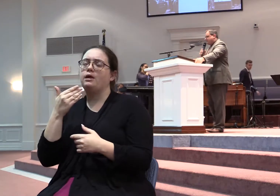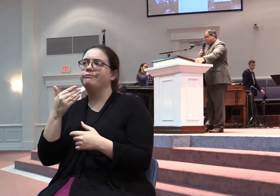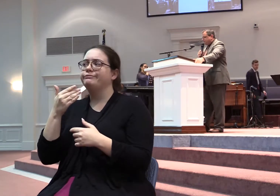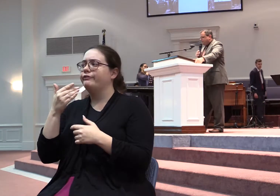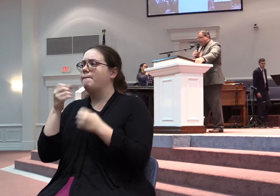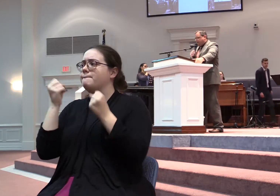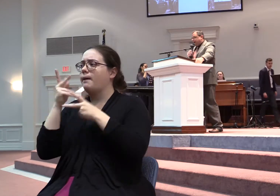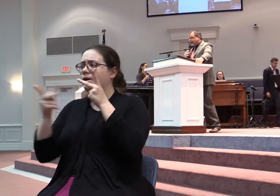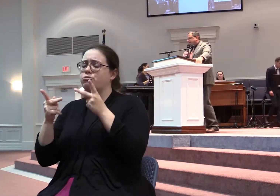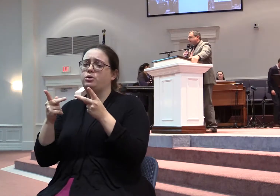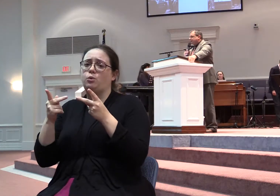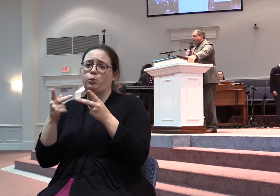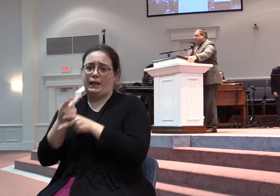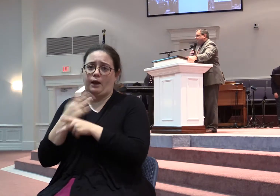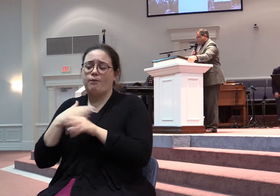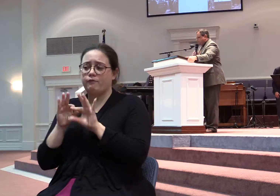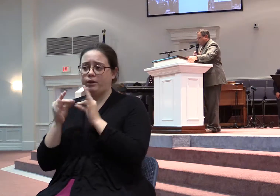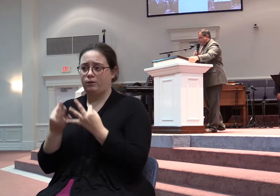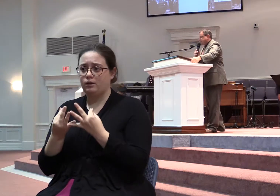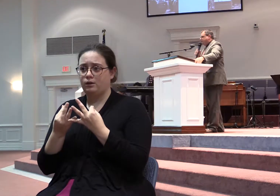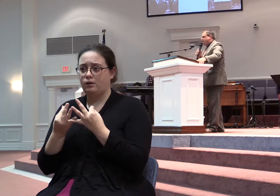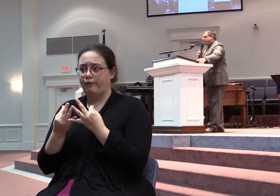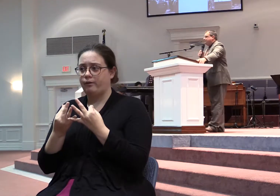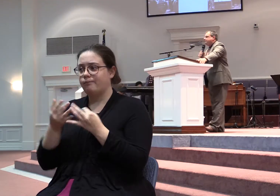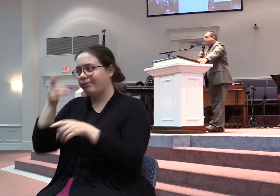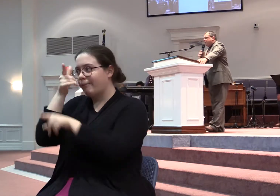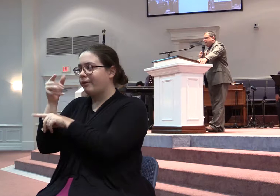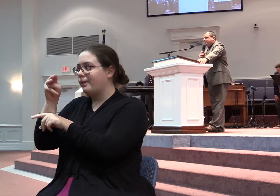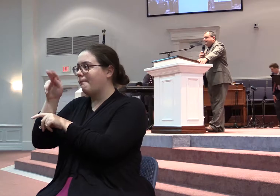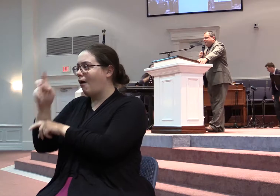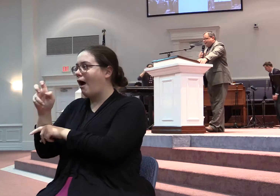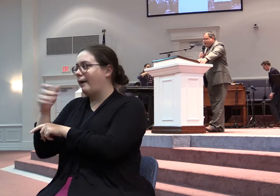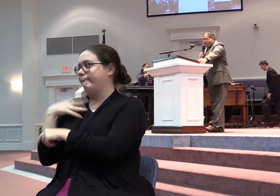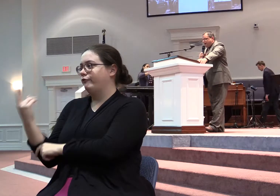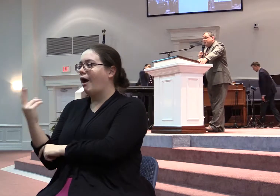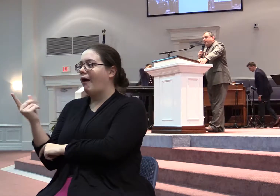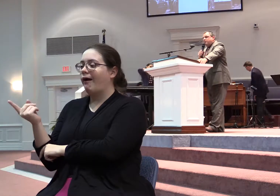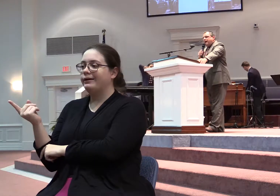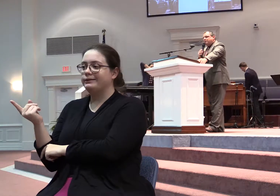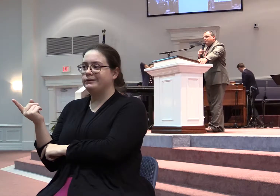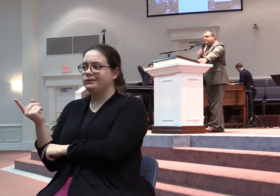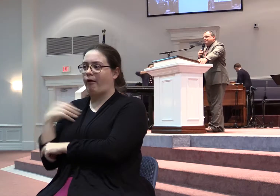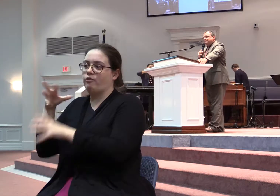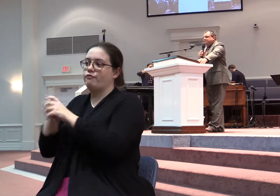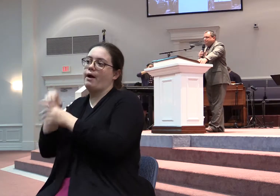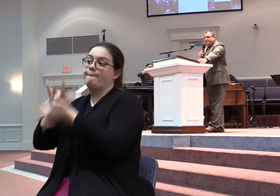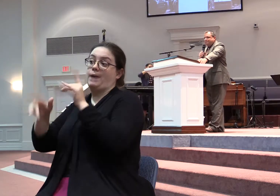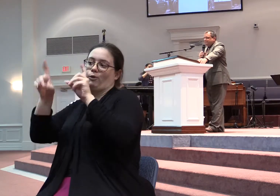so gracious to my family and I. Brother Mike Treadway, my friend, and got me involved with Bible